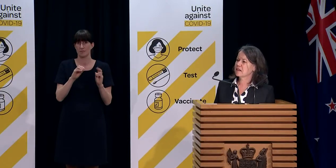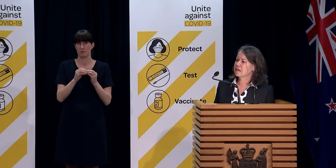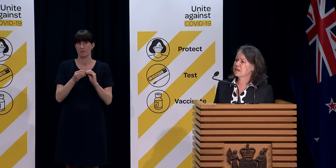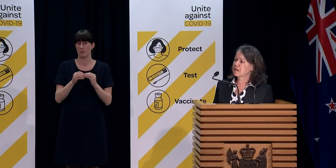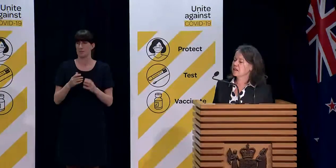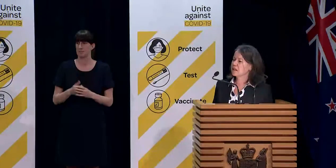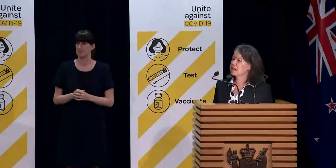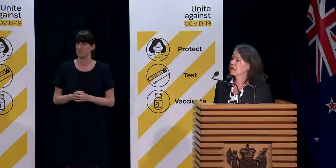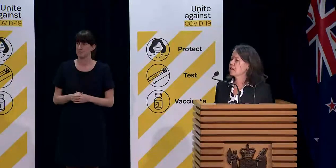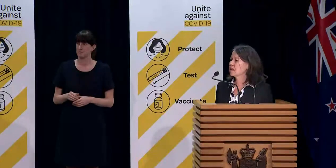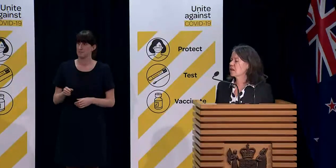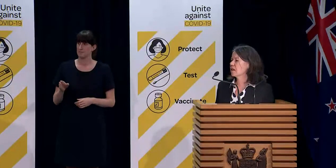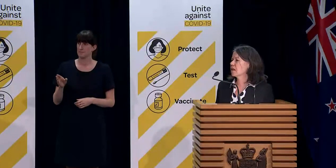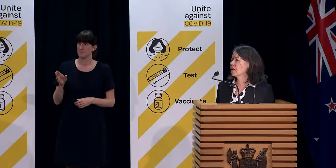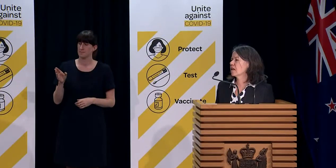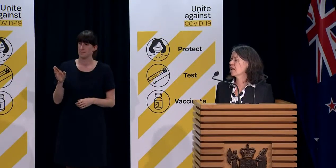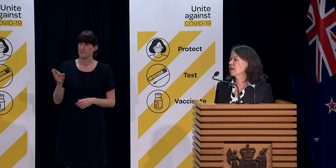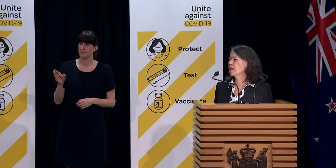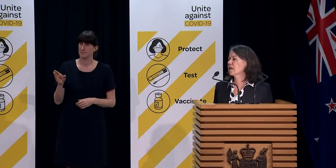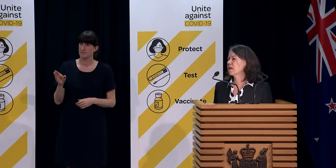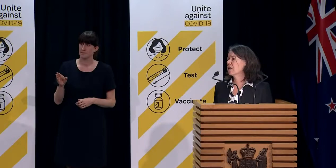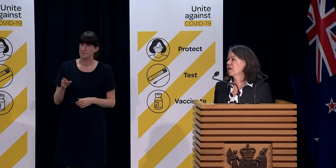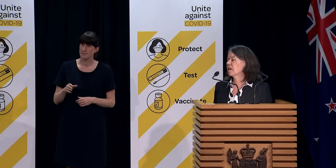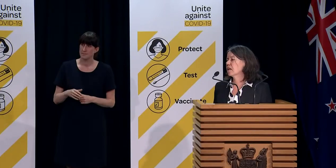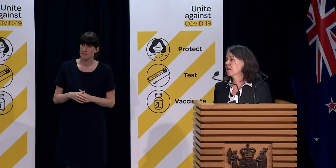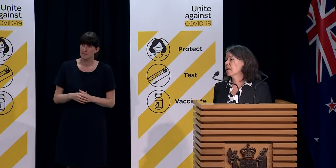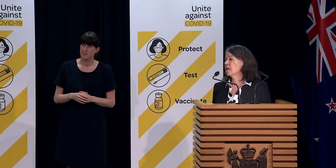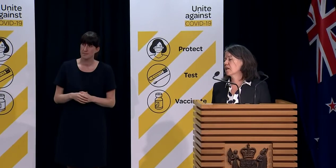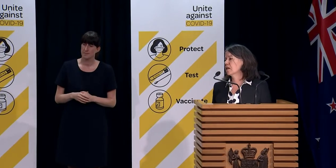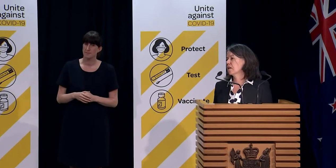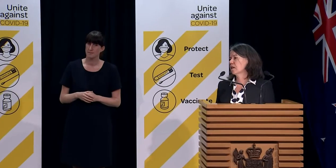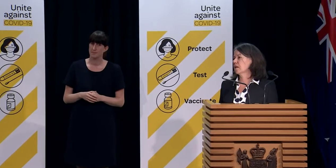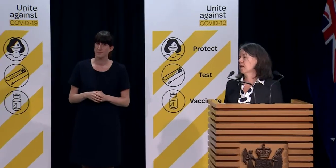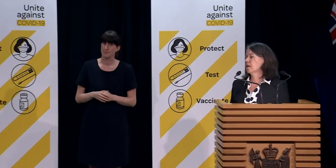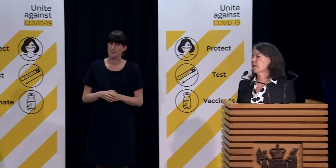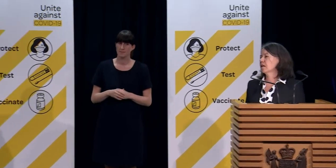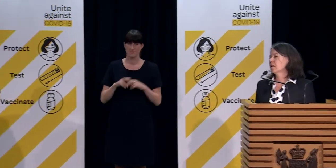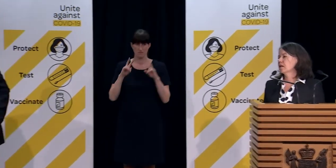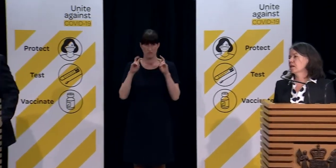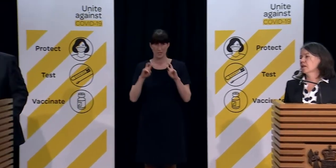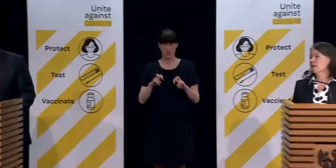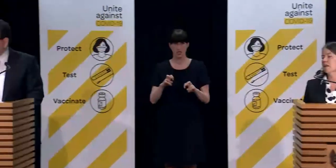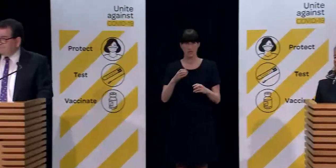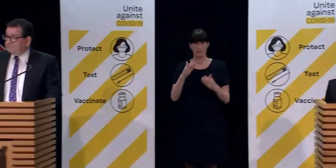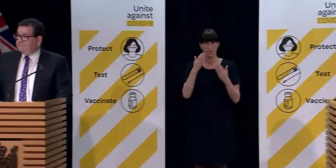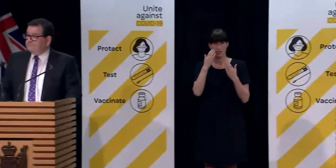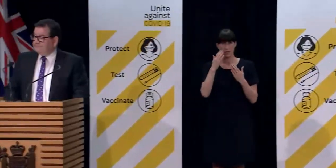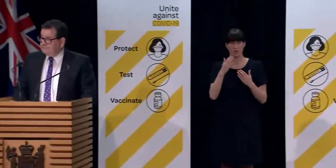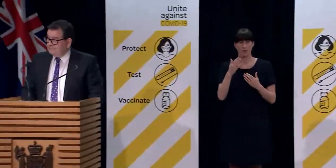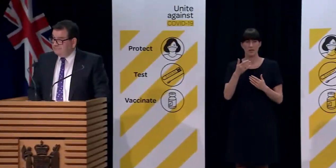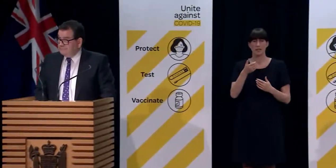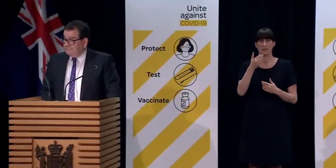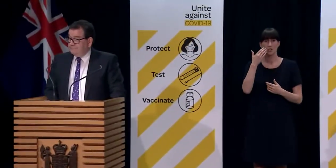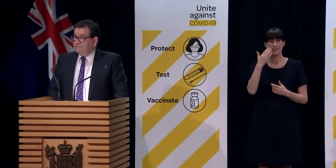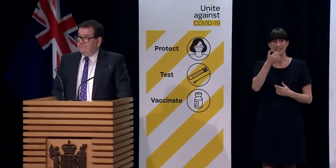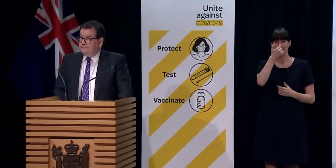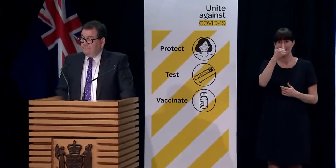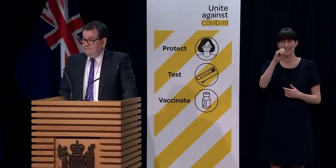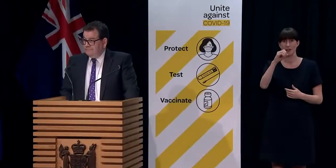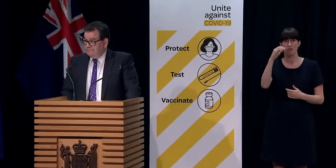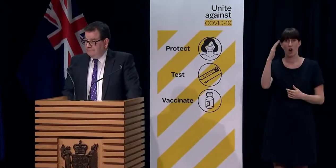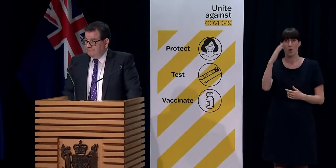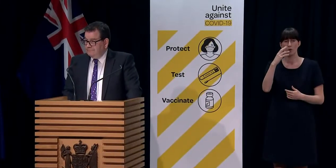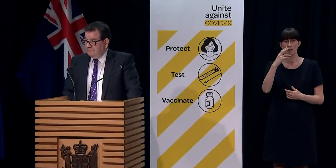again. Given that research has shown that, say, a 60-year-old Māori man has the same hospitalisation risk from COVID